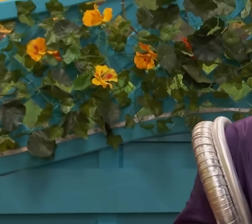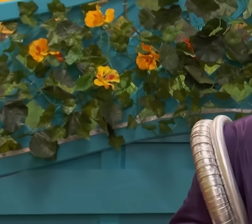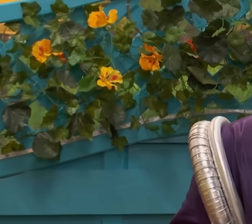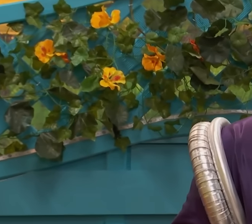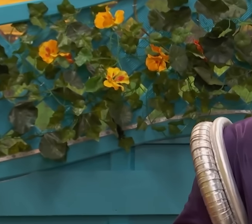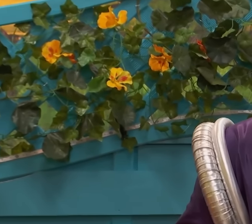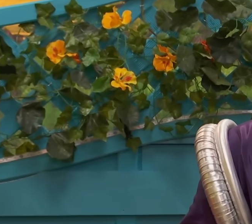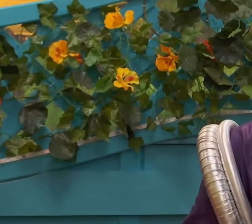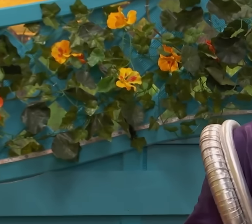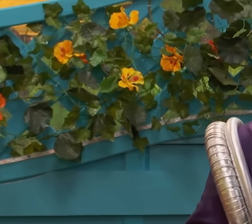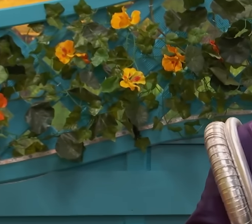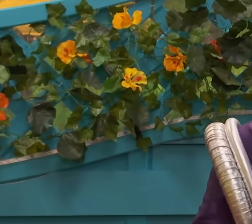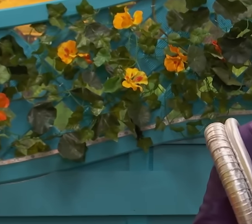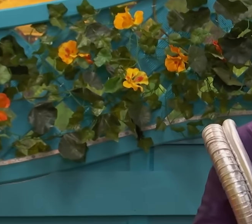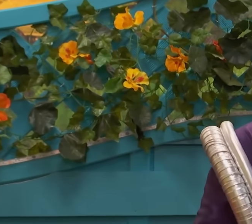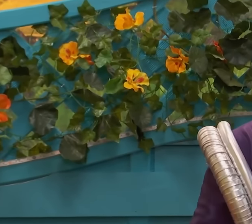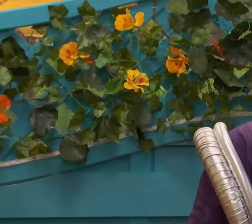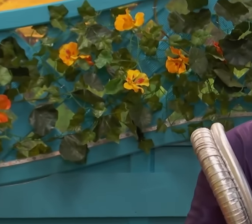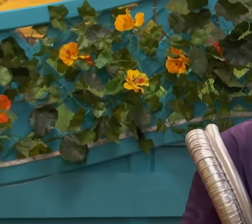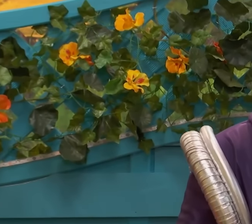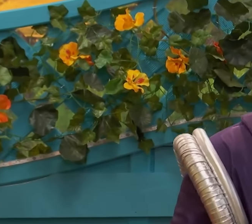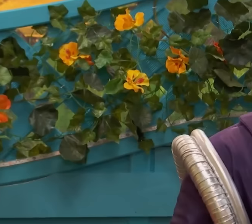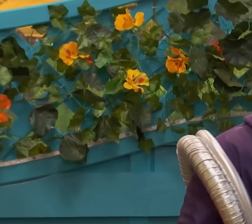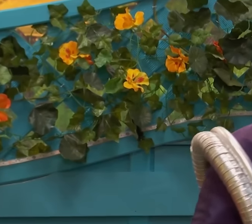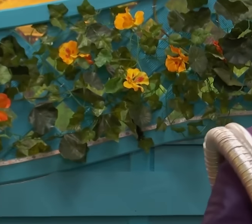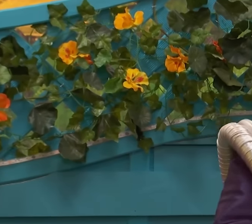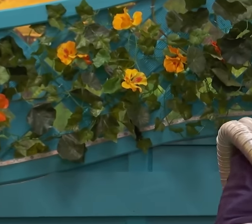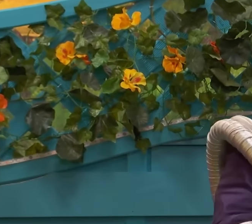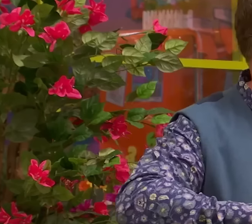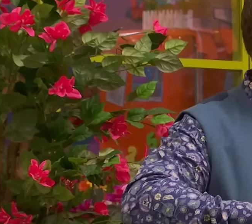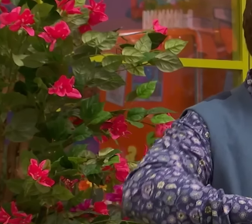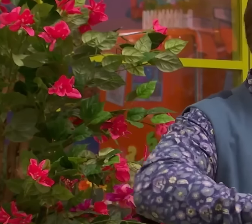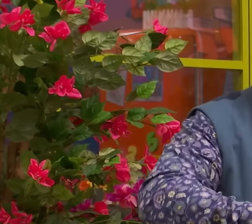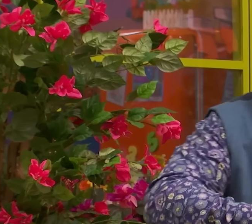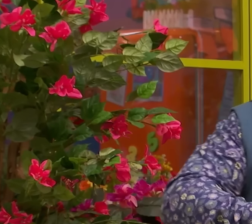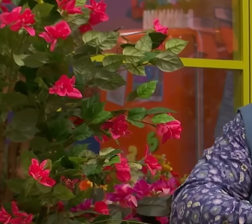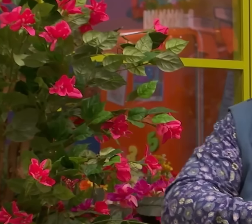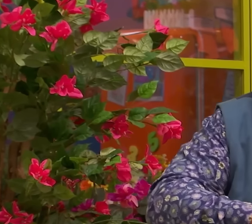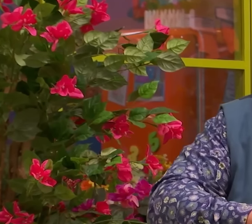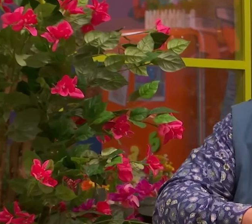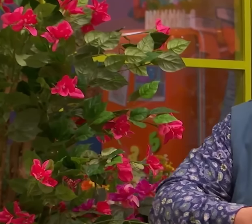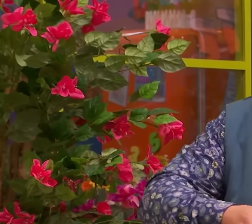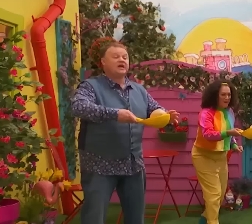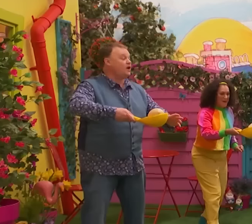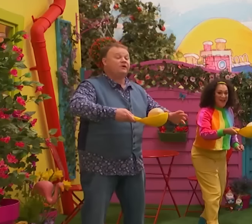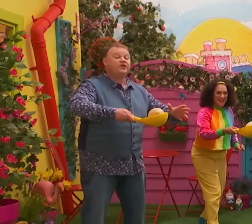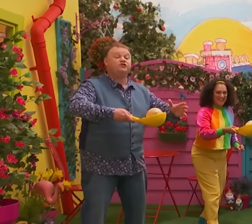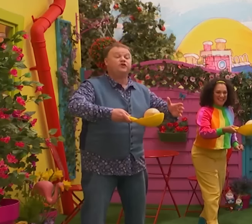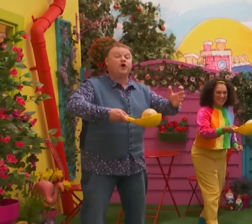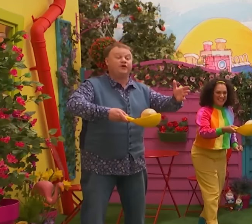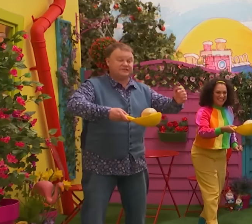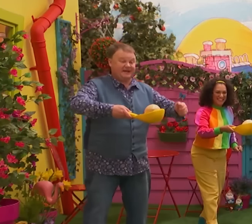I've programmed myself to be extra good at party games. Right, shall we begin? Yes. OK, little monster, will you do the honours,